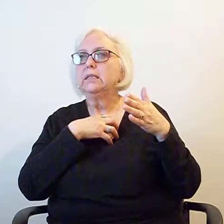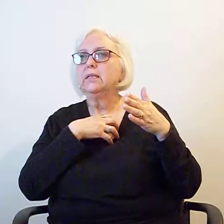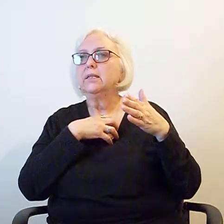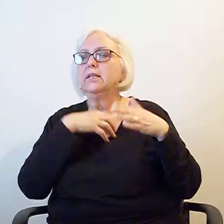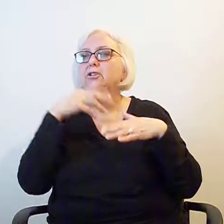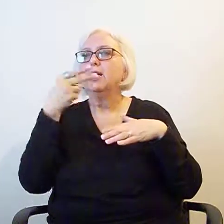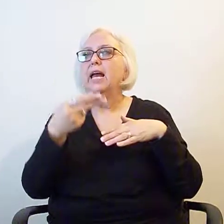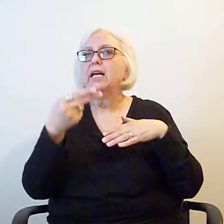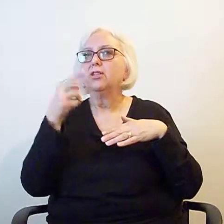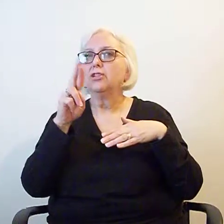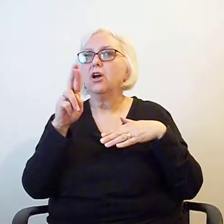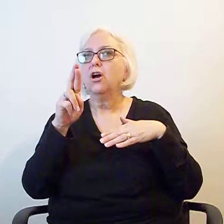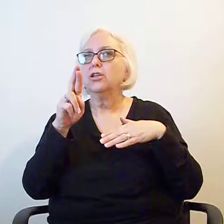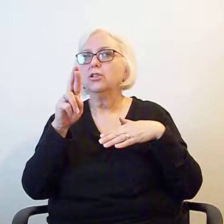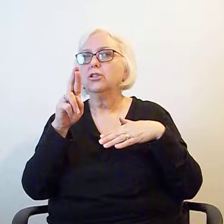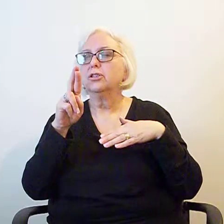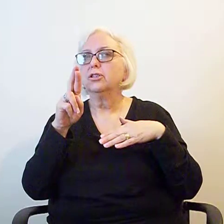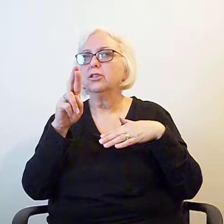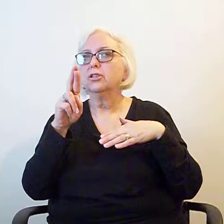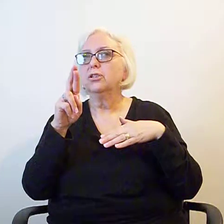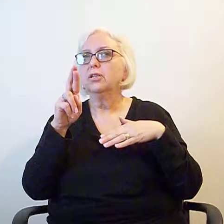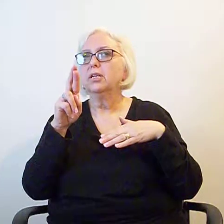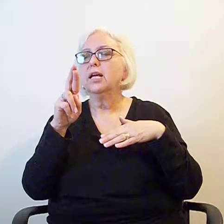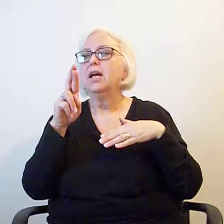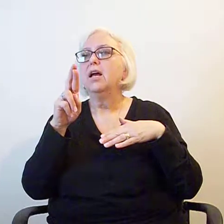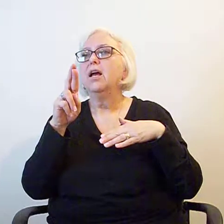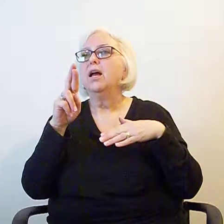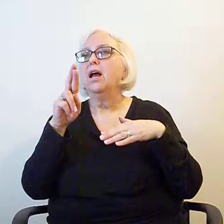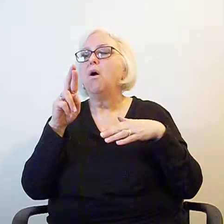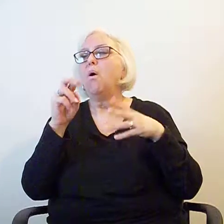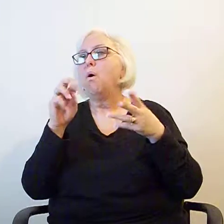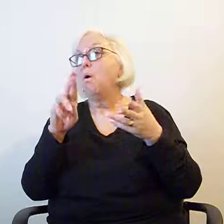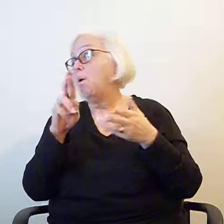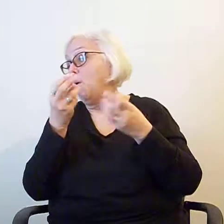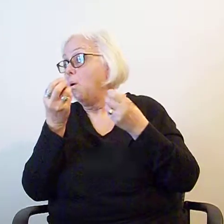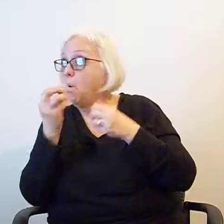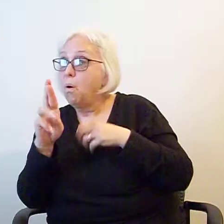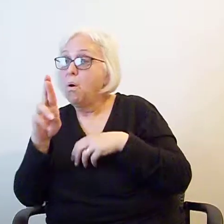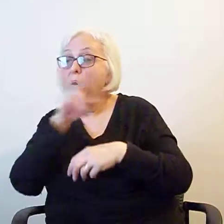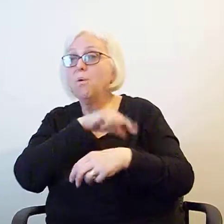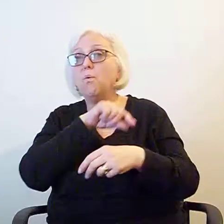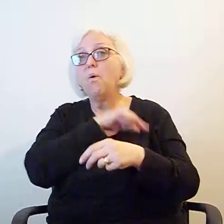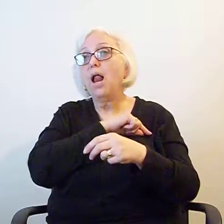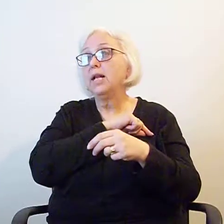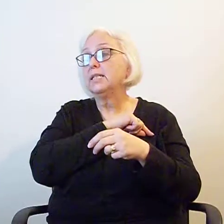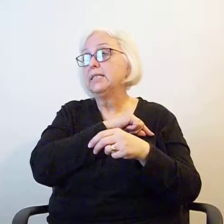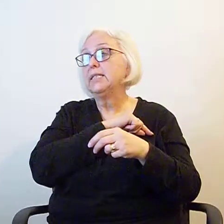HR, Human Resources, or Quality Assurance Director, or designee.